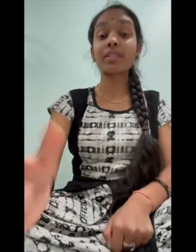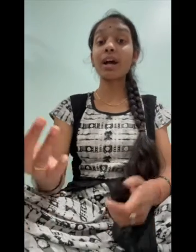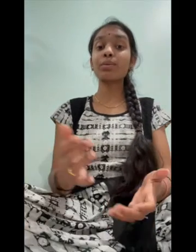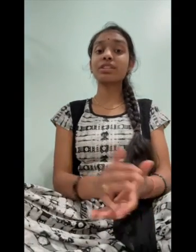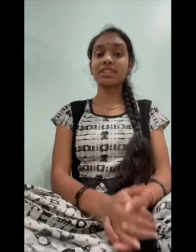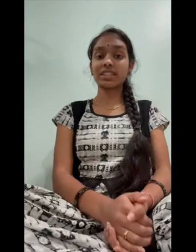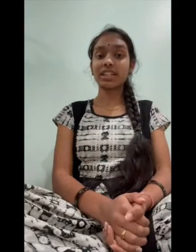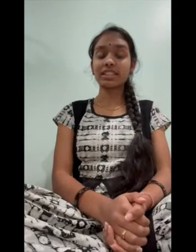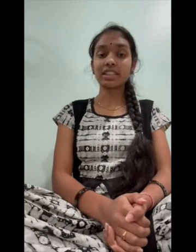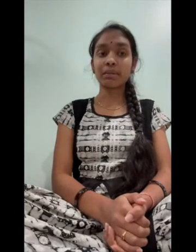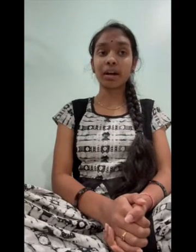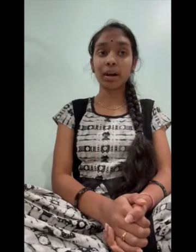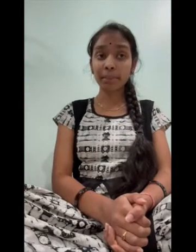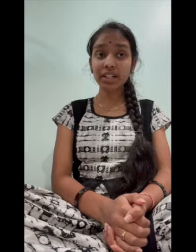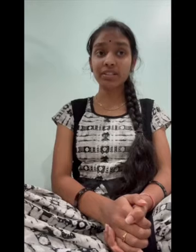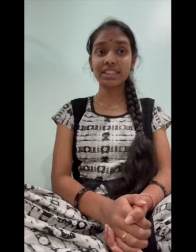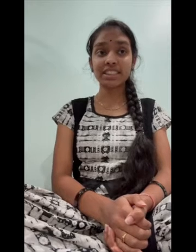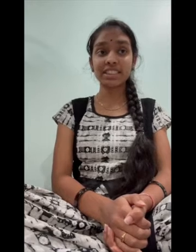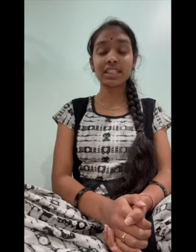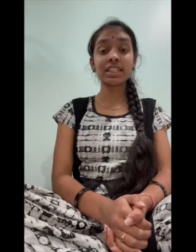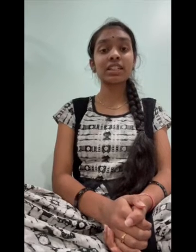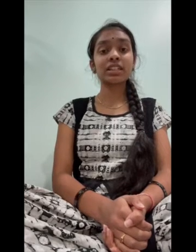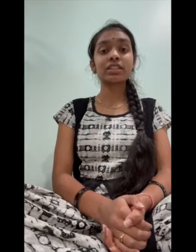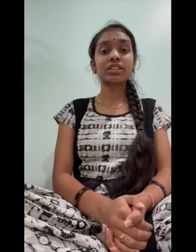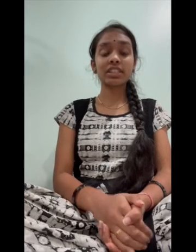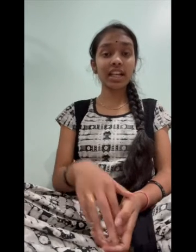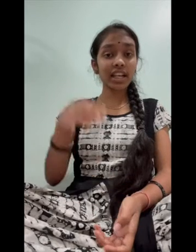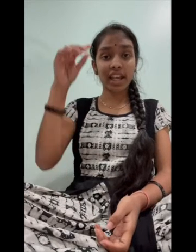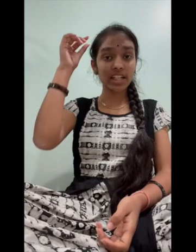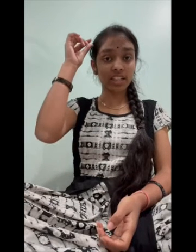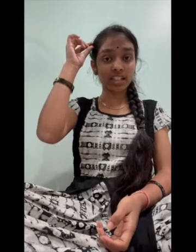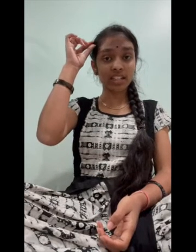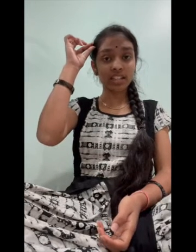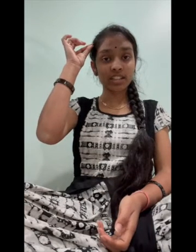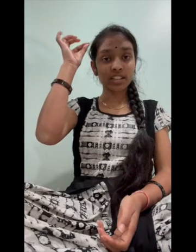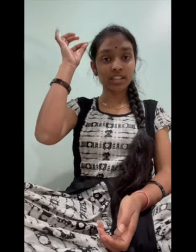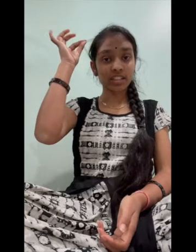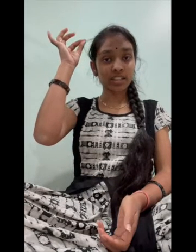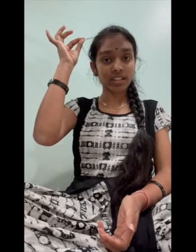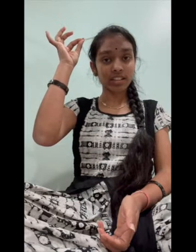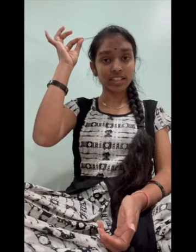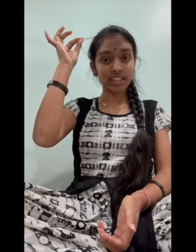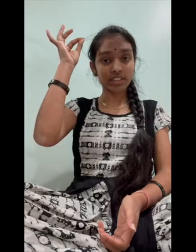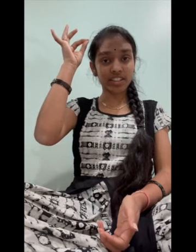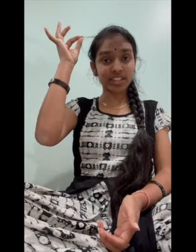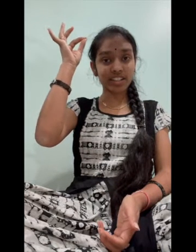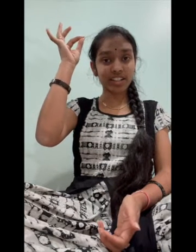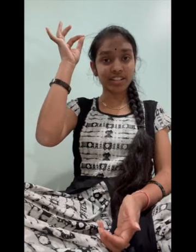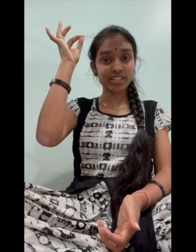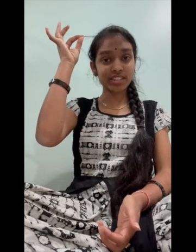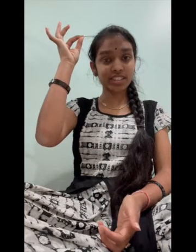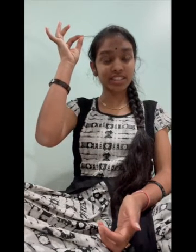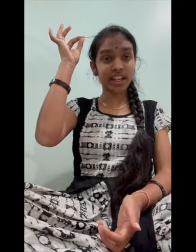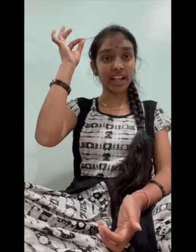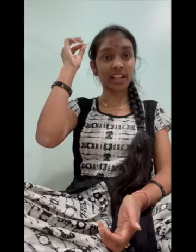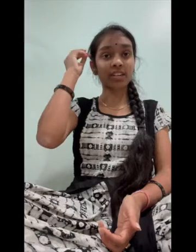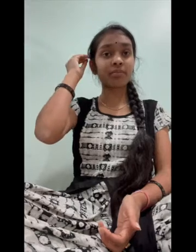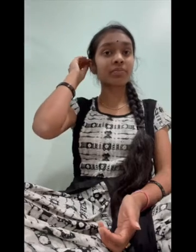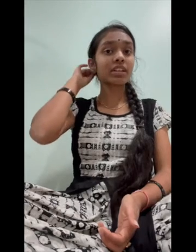Now we'll discuss about appearance. To say hair, you take a strand and you do this, hair.